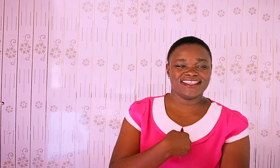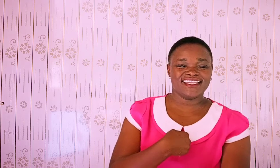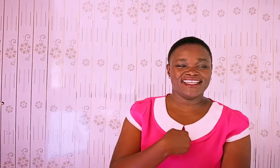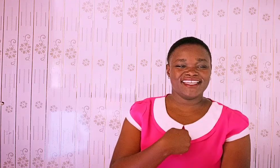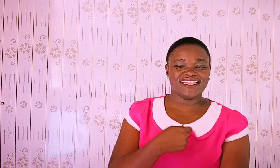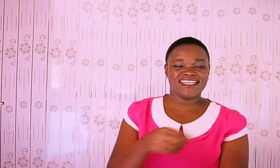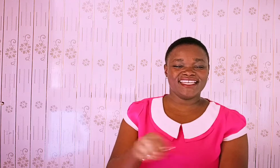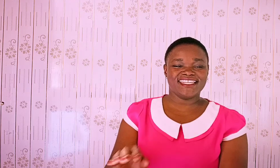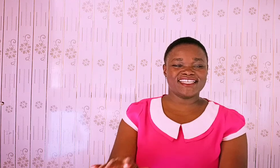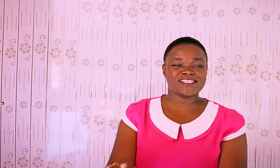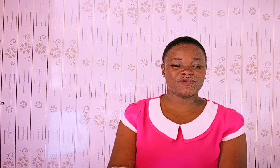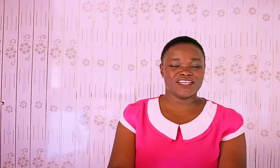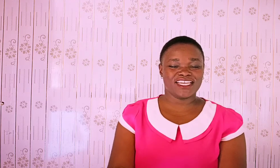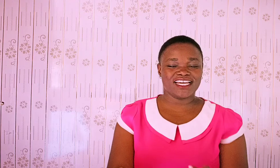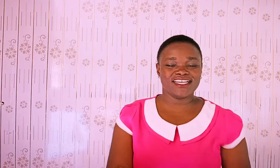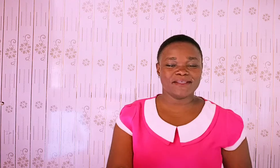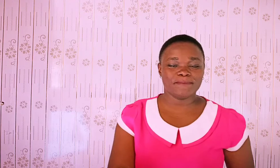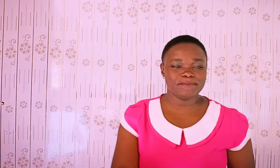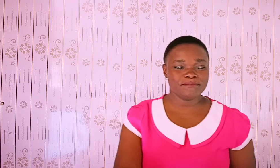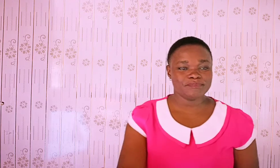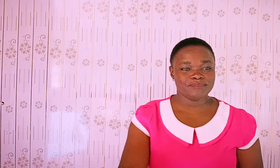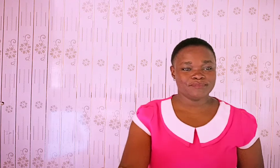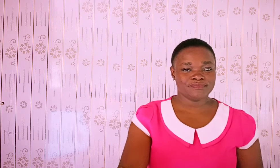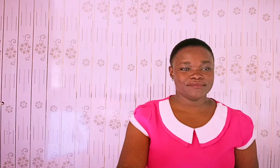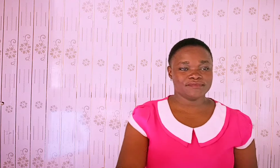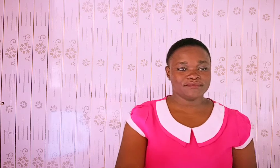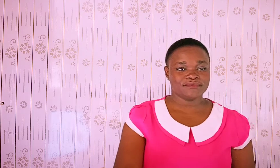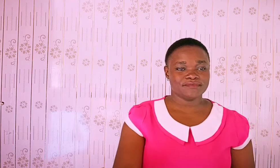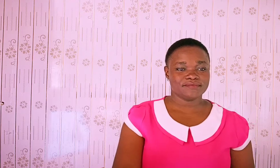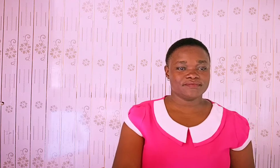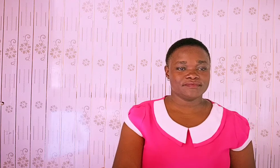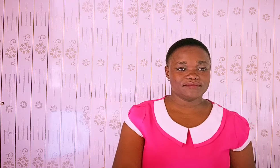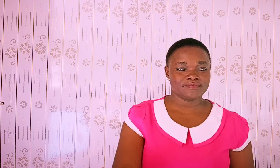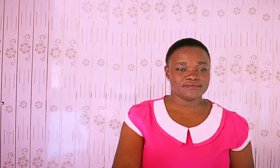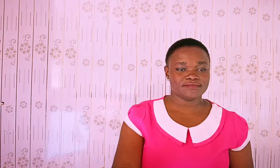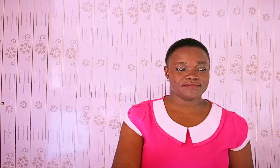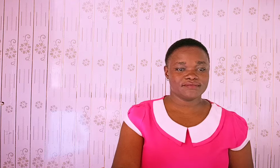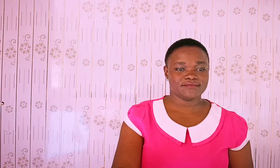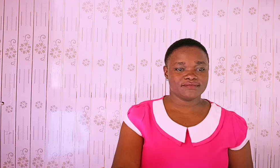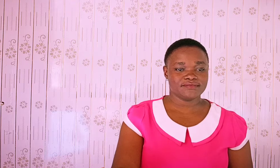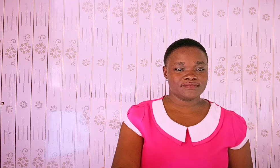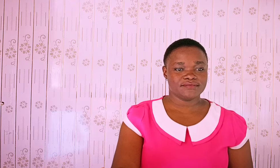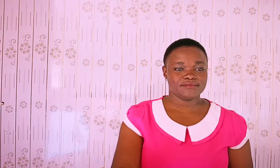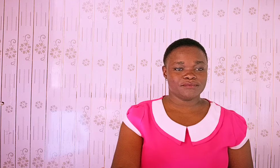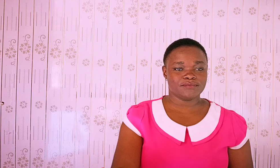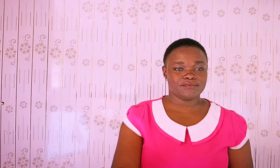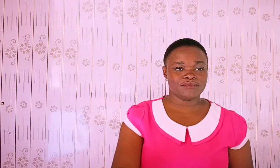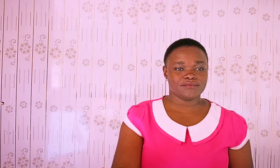Extended Index finger. Pointing towards the interpreter.